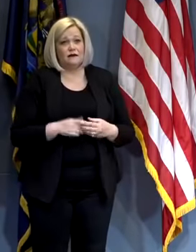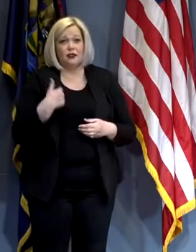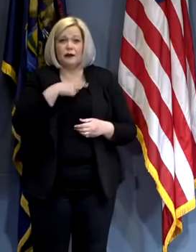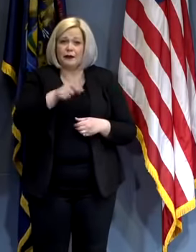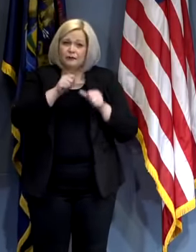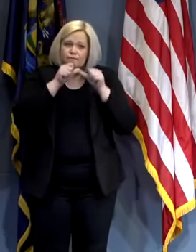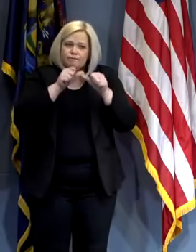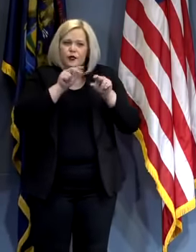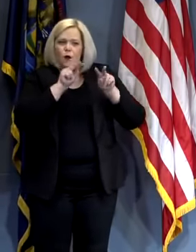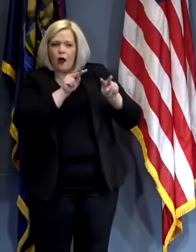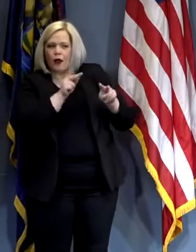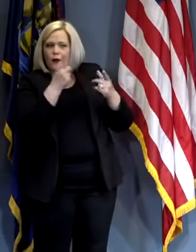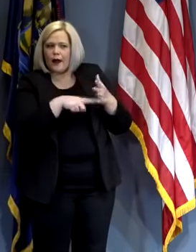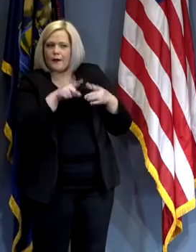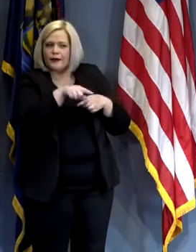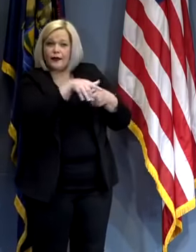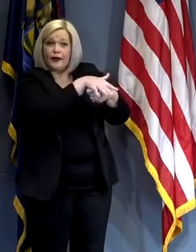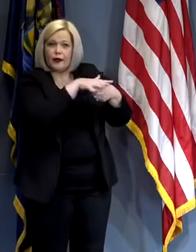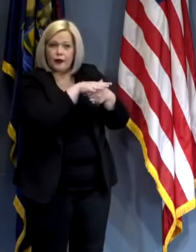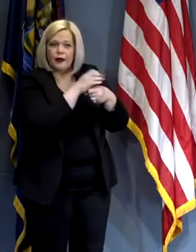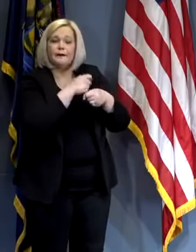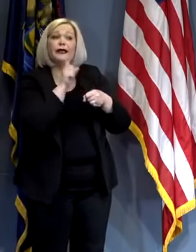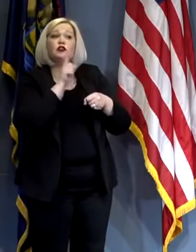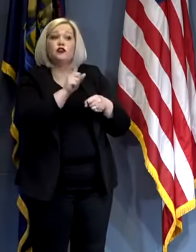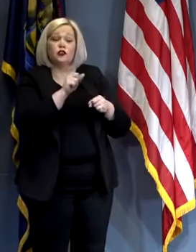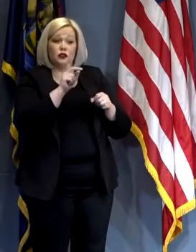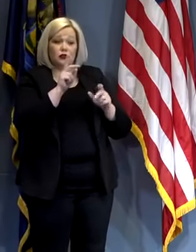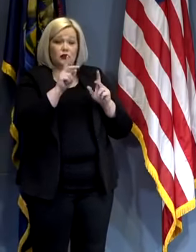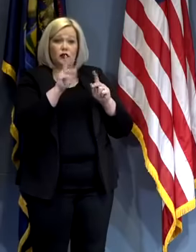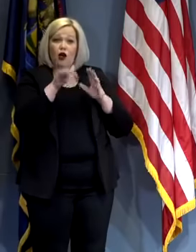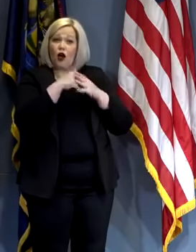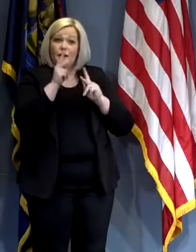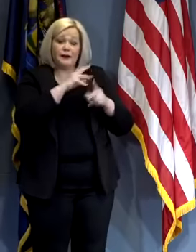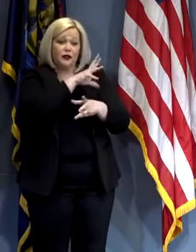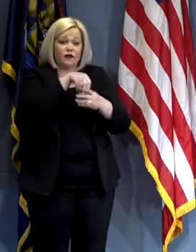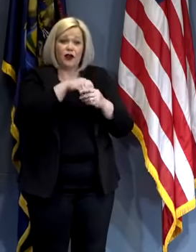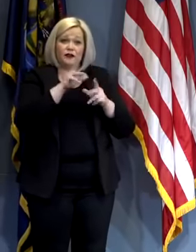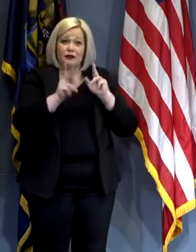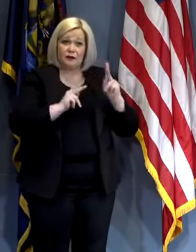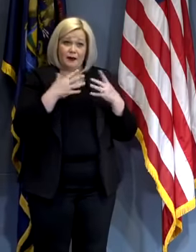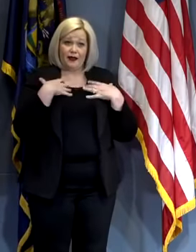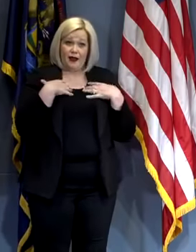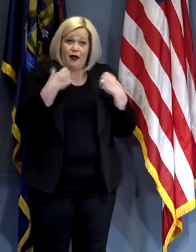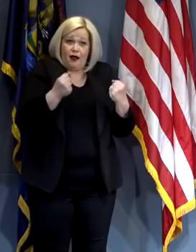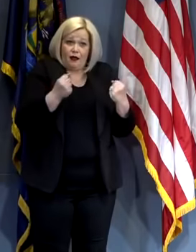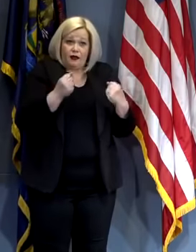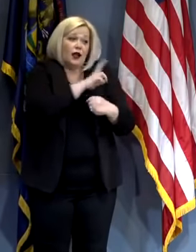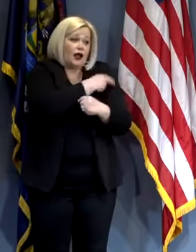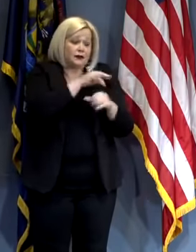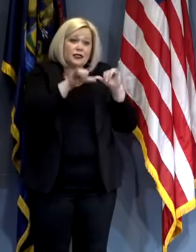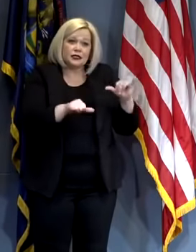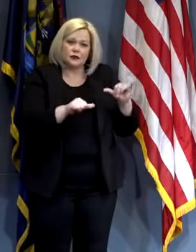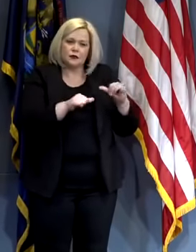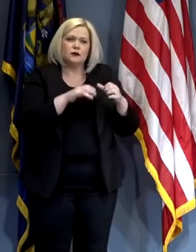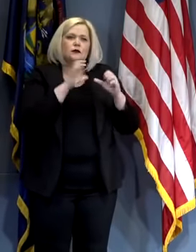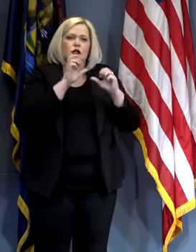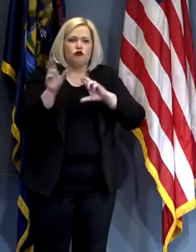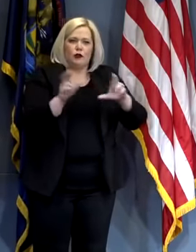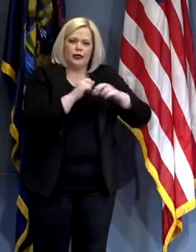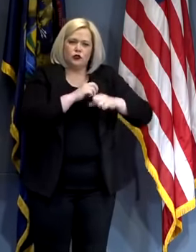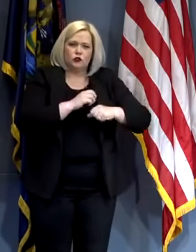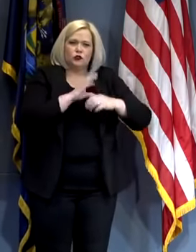monitoring what is going on there and make sure our public health partners and our hospital systems are prepared to prevent spread of the